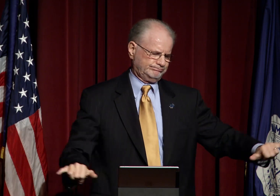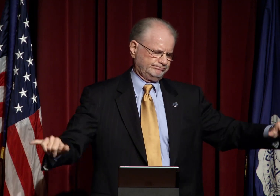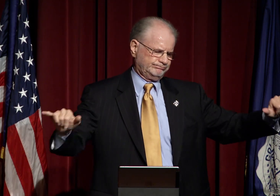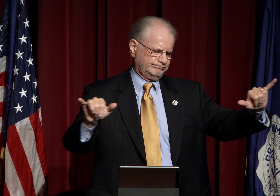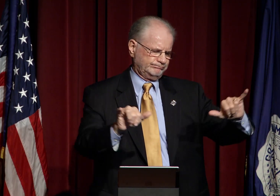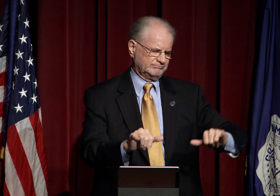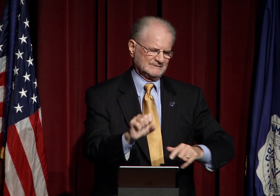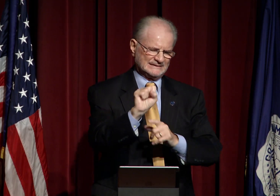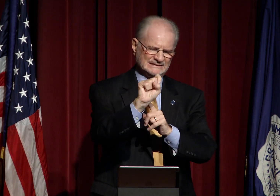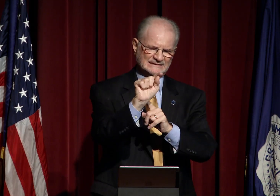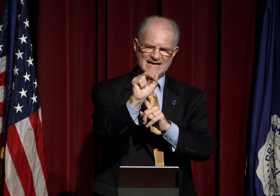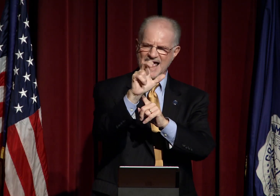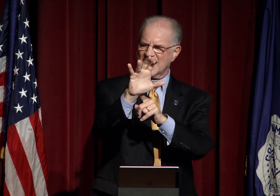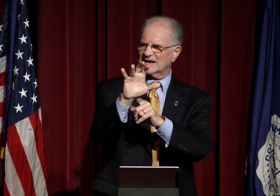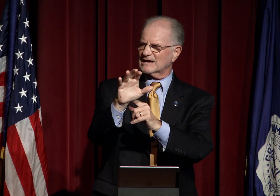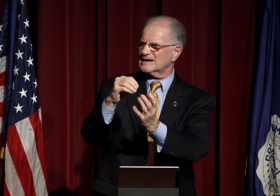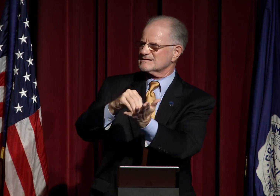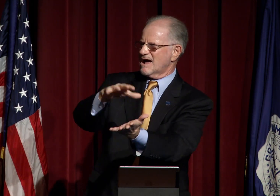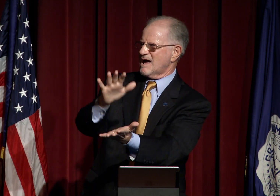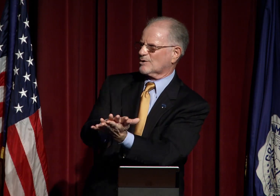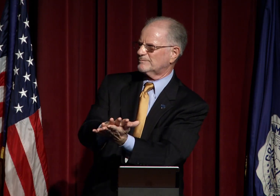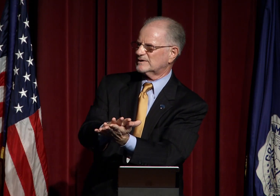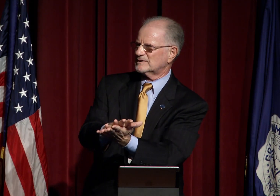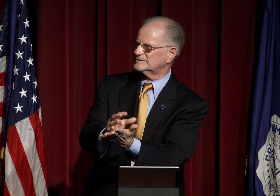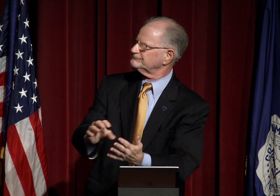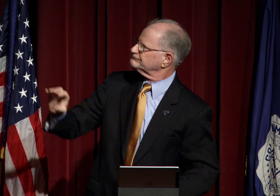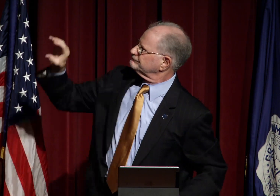the GSP is not a static document,